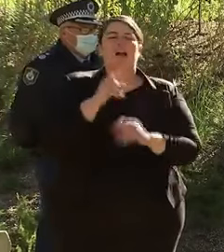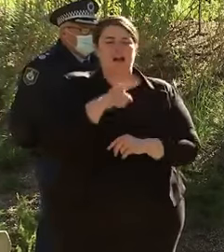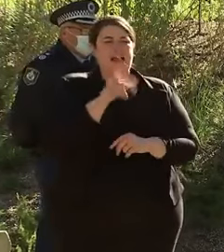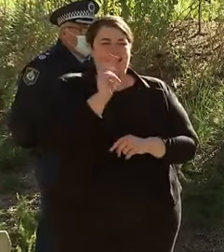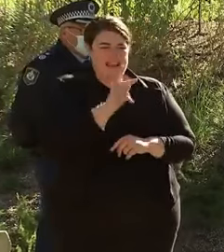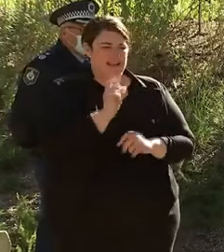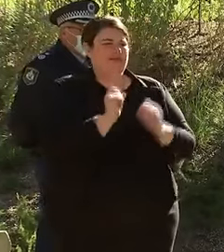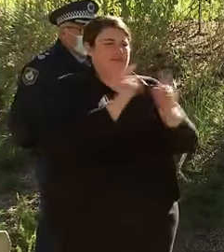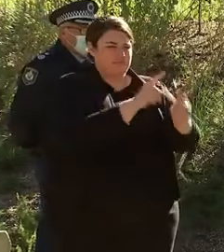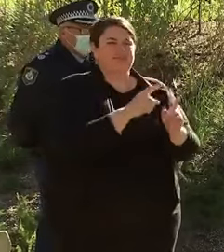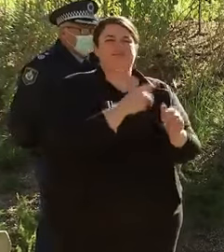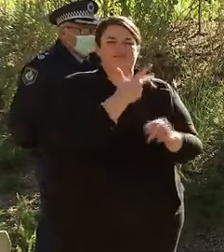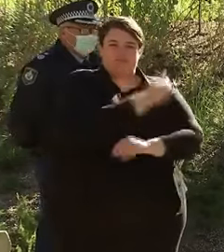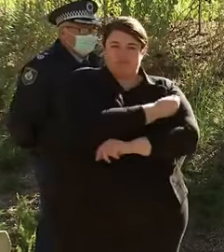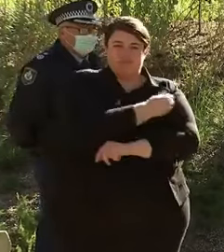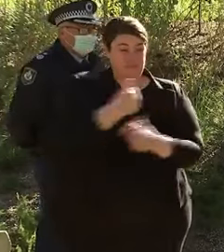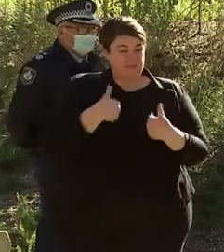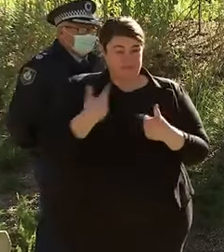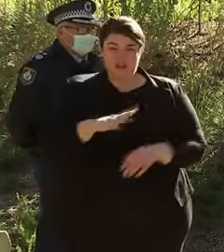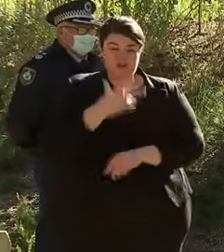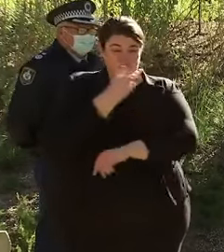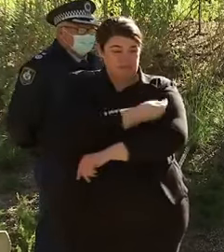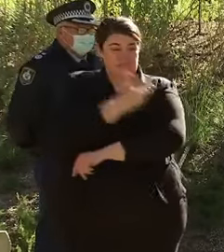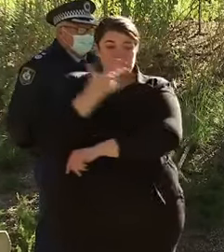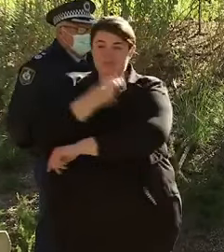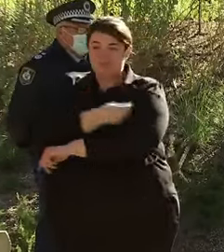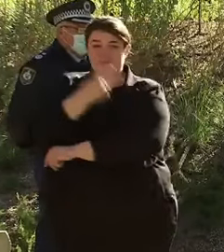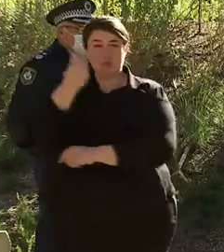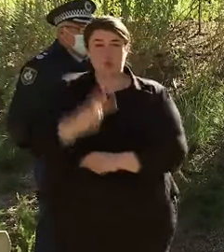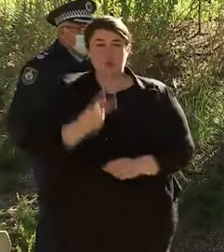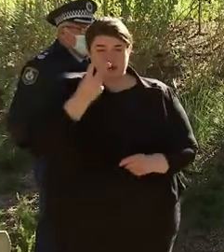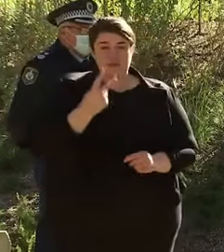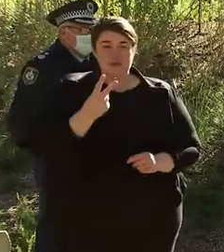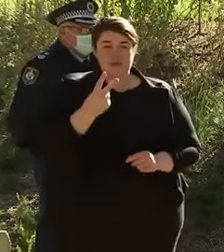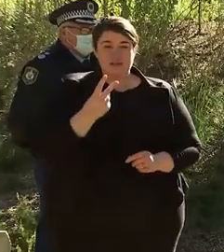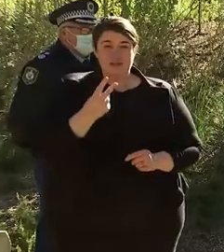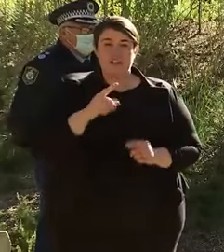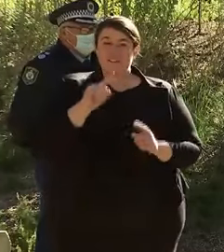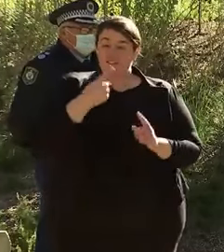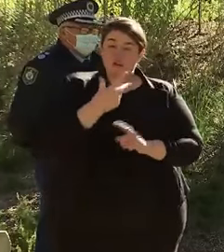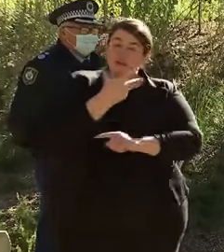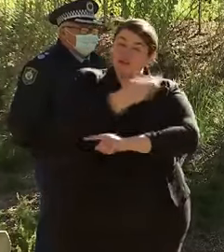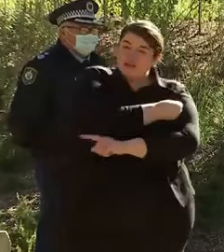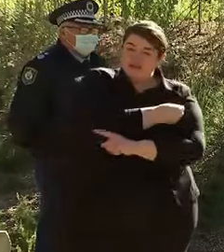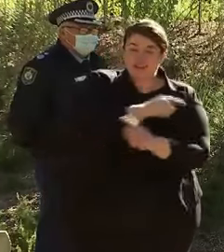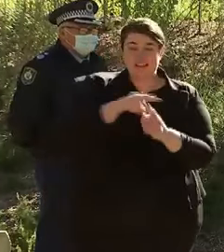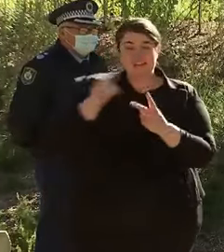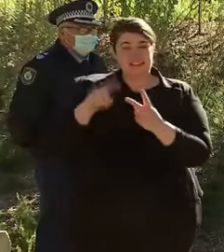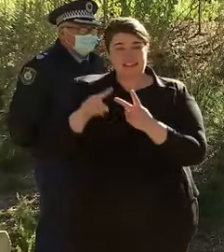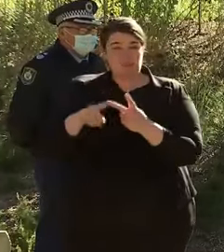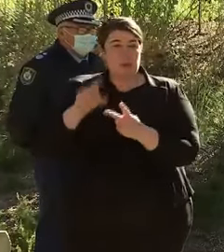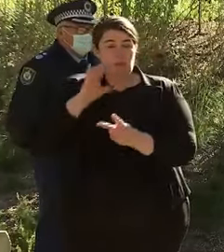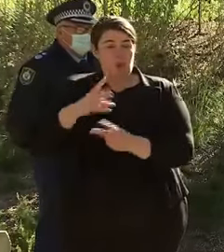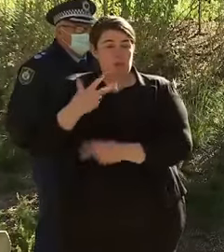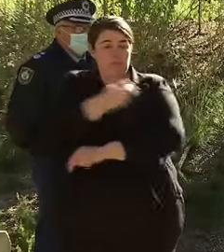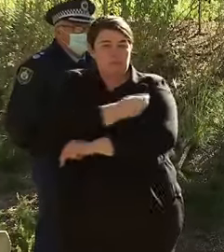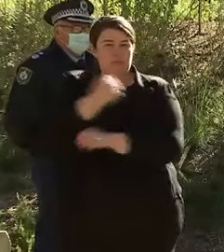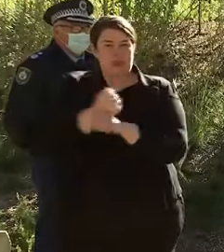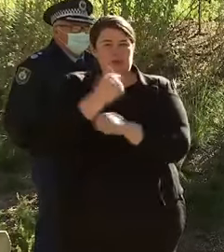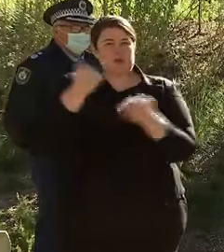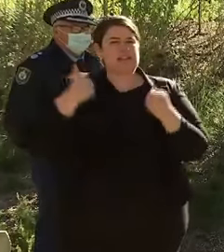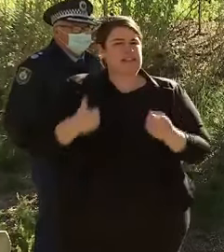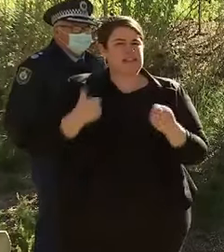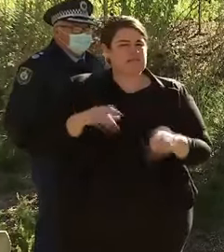one. Don't hesitate. I've had both my shots. If the first one hasn't affected you adversely, the second one won't. That's the best advice from the health